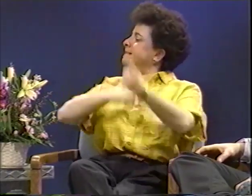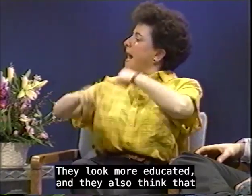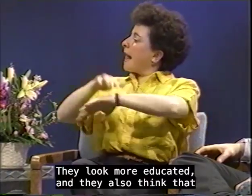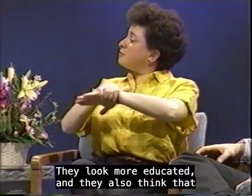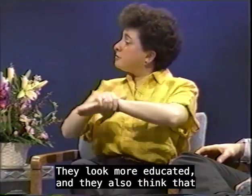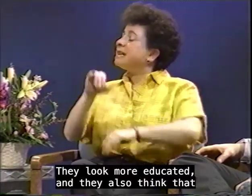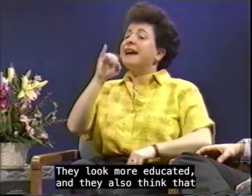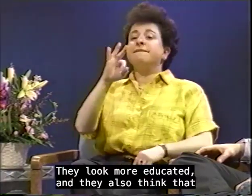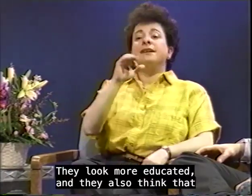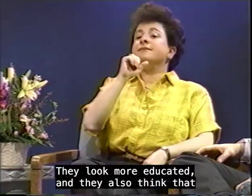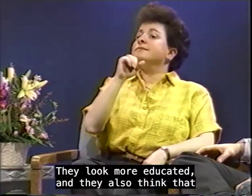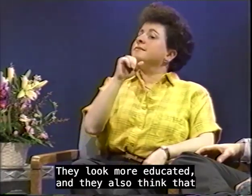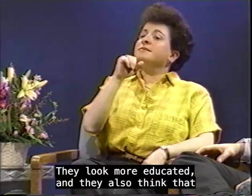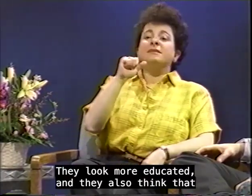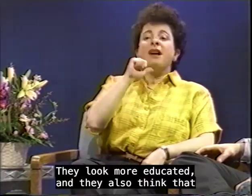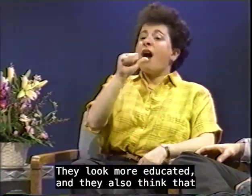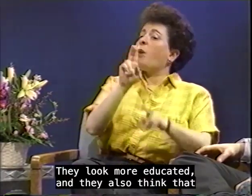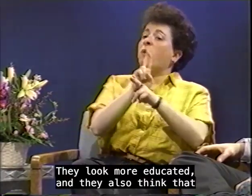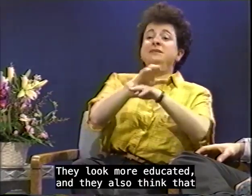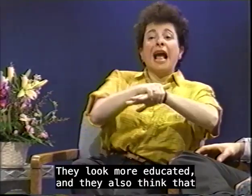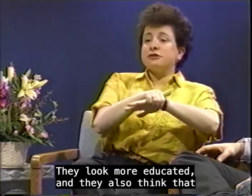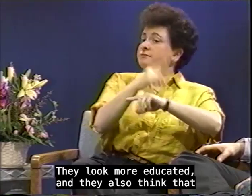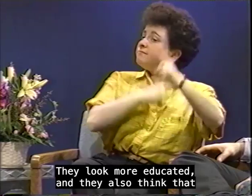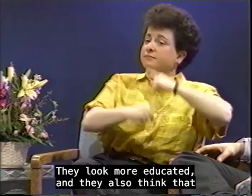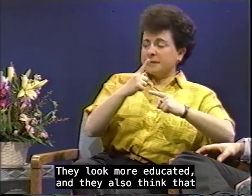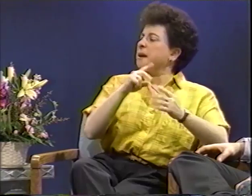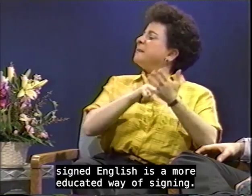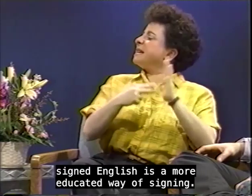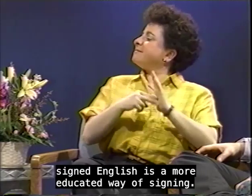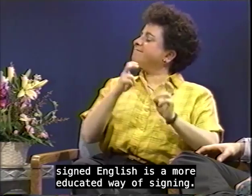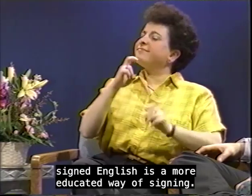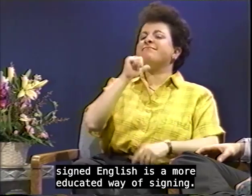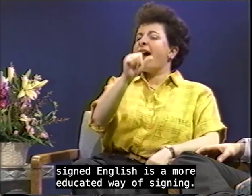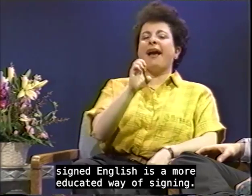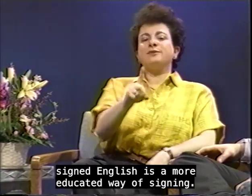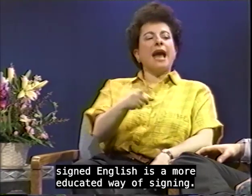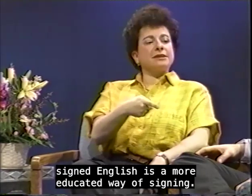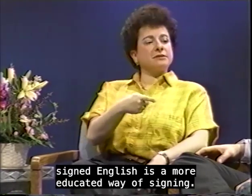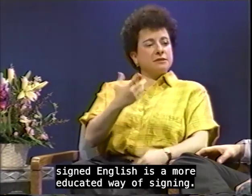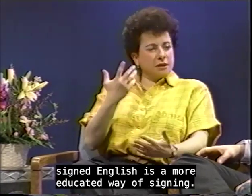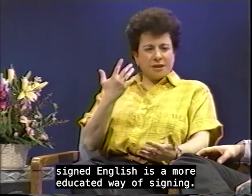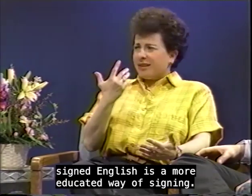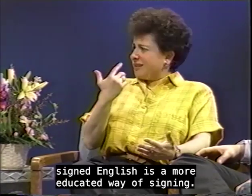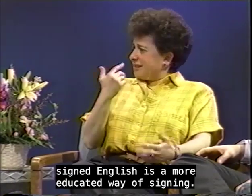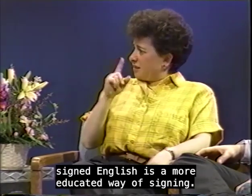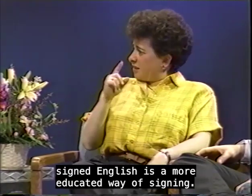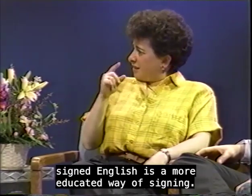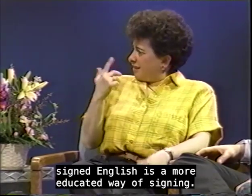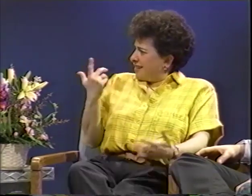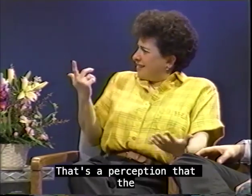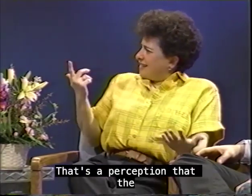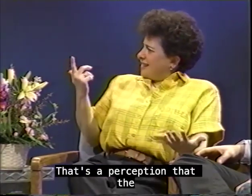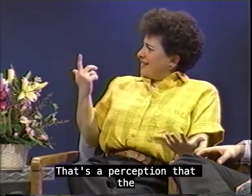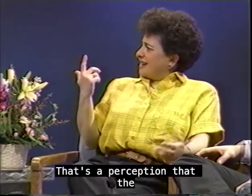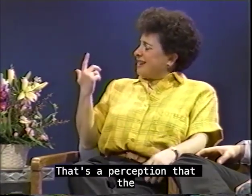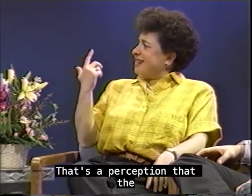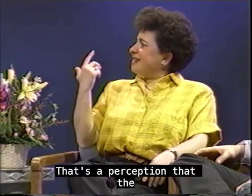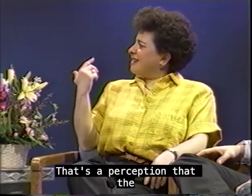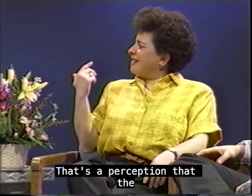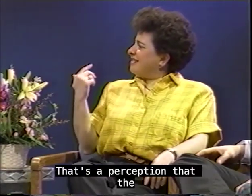They look more educated, and they also think that signed English is a more educated way of signing. That's a perception that the older